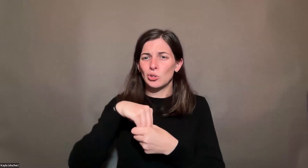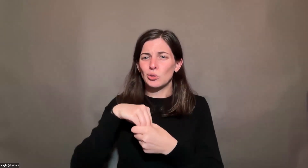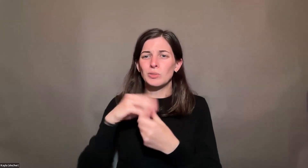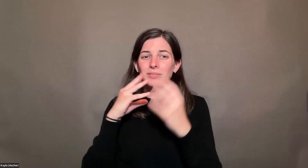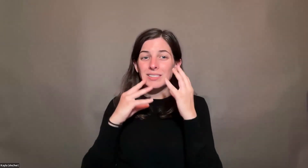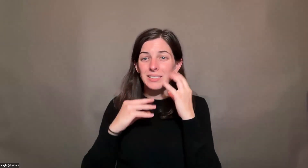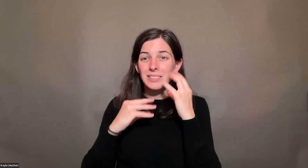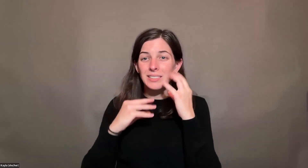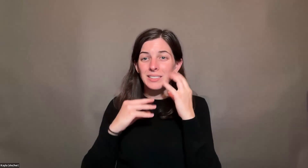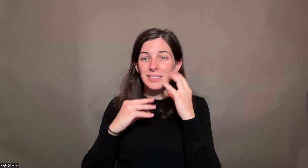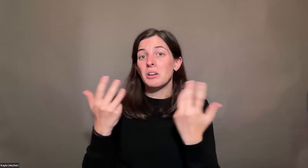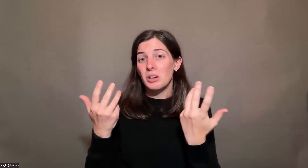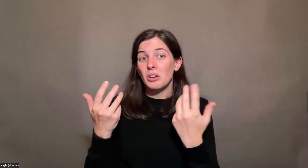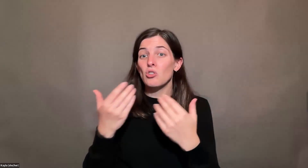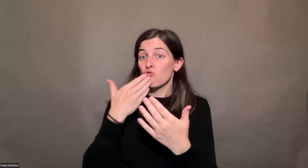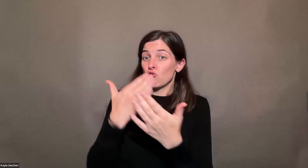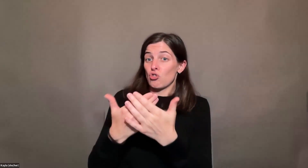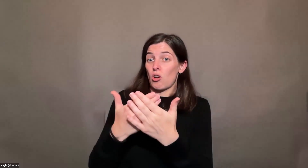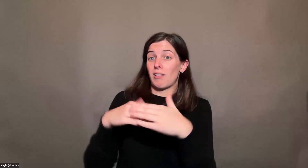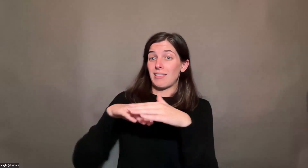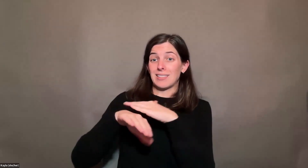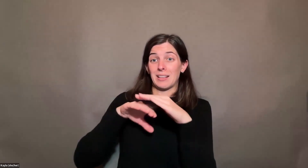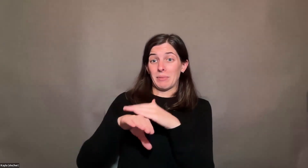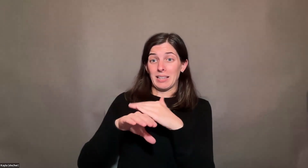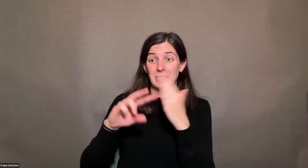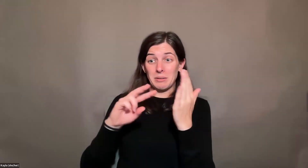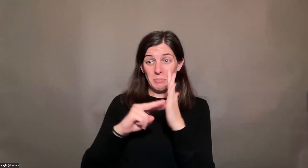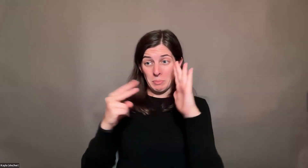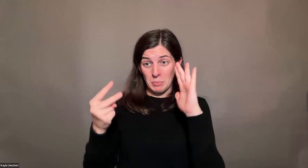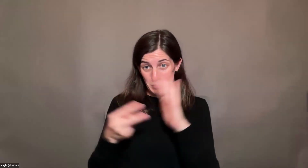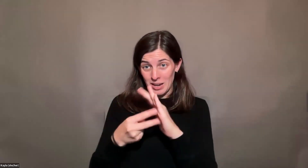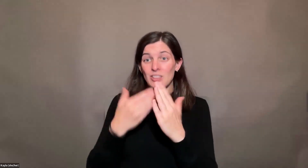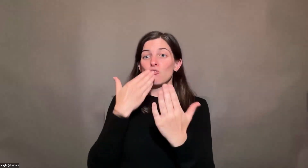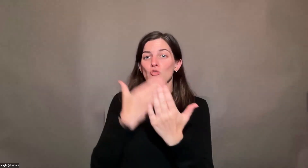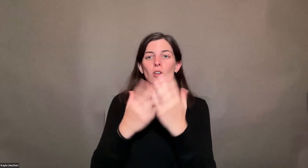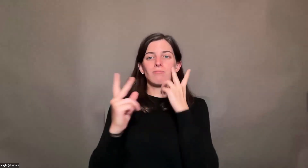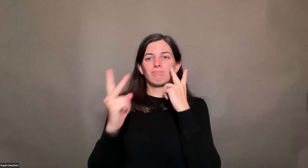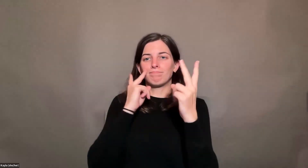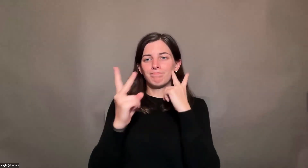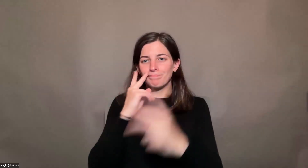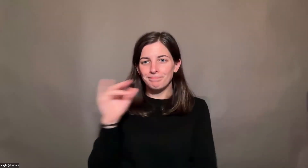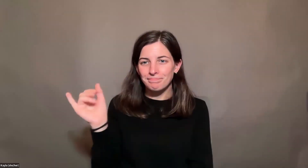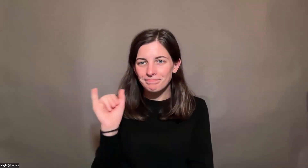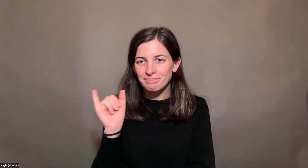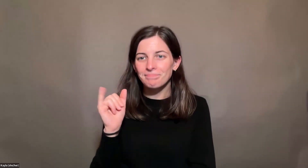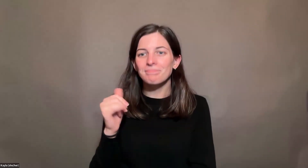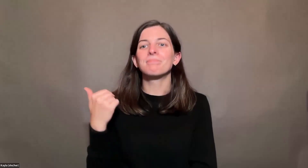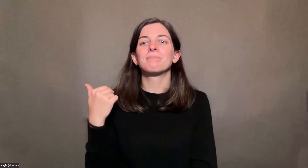good accessibility, that means good usability. So apart from that, when we are